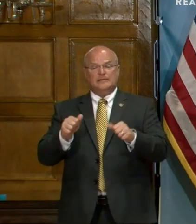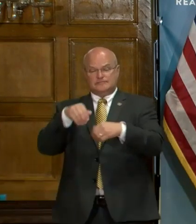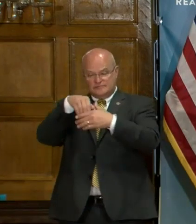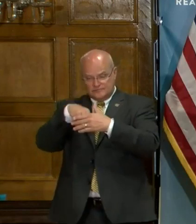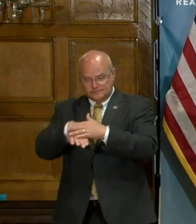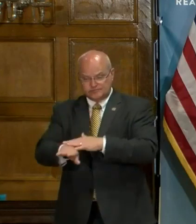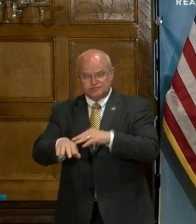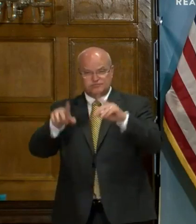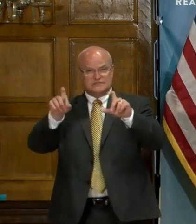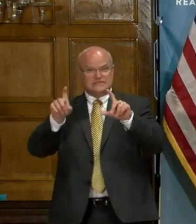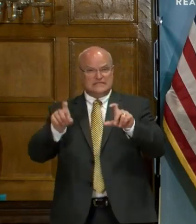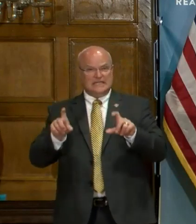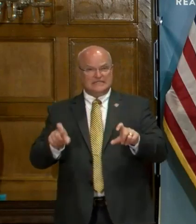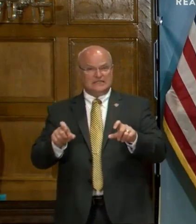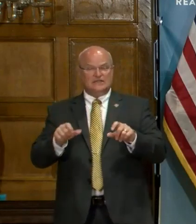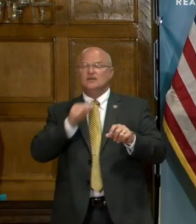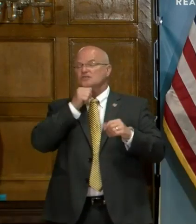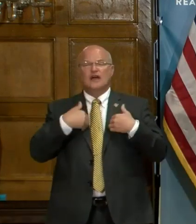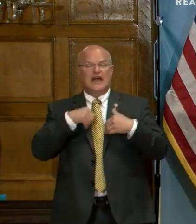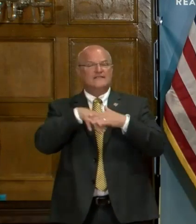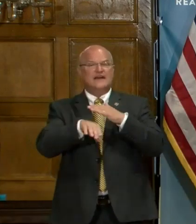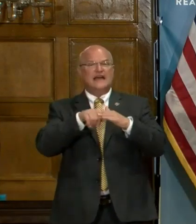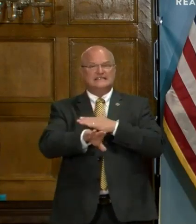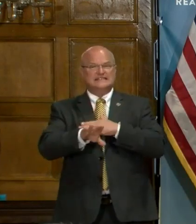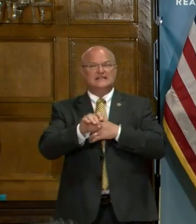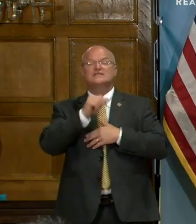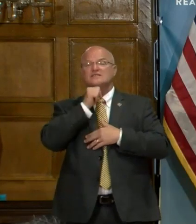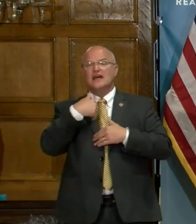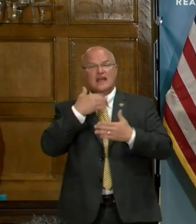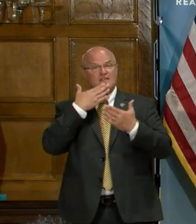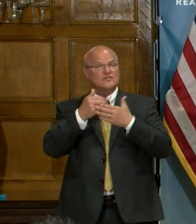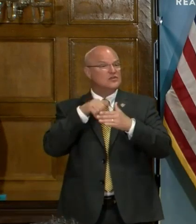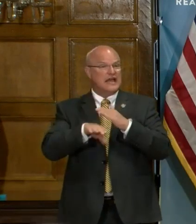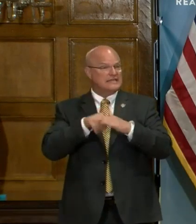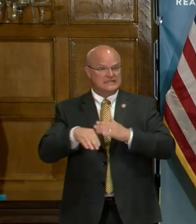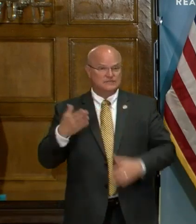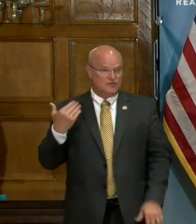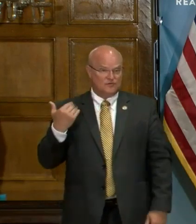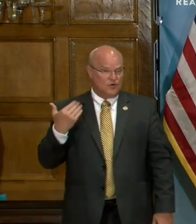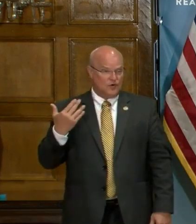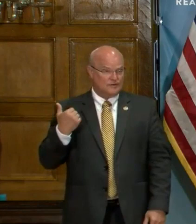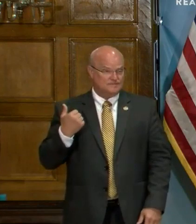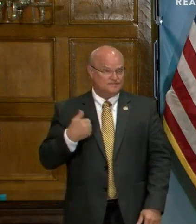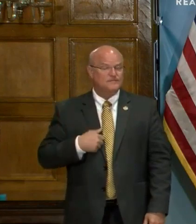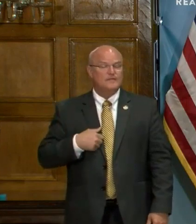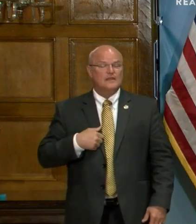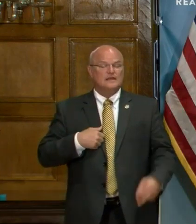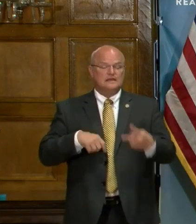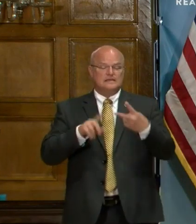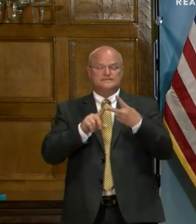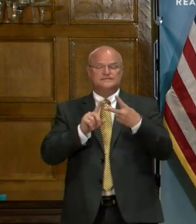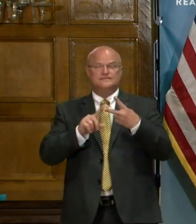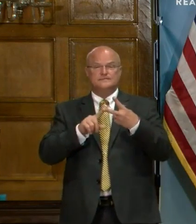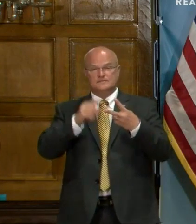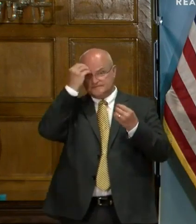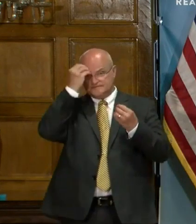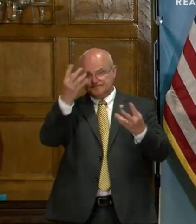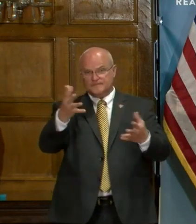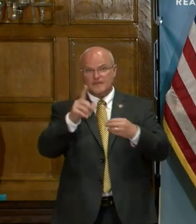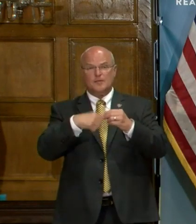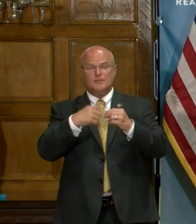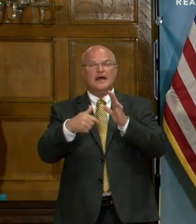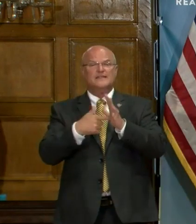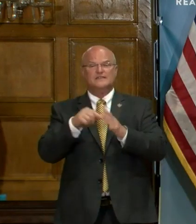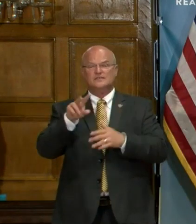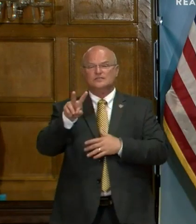get access to testing who did not have access or did not have good access before. The second thing that I need to point out about